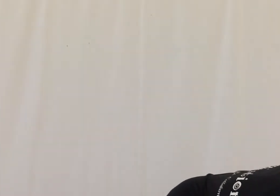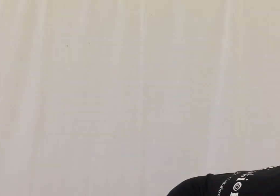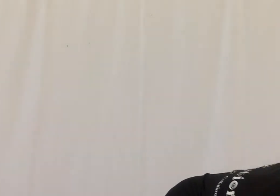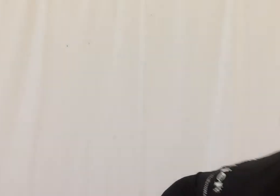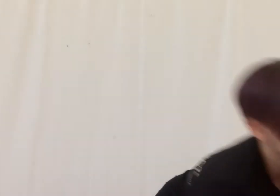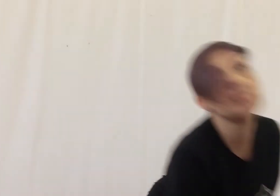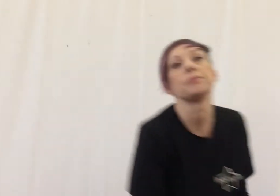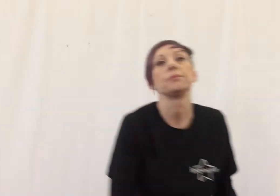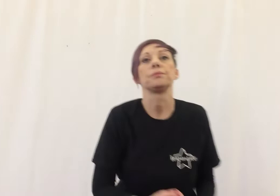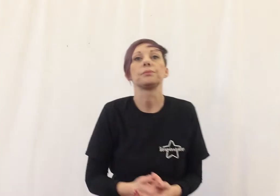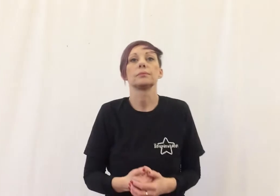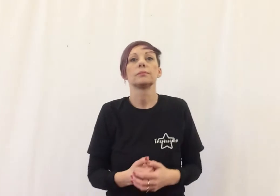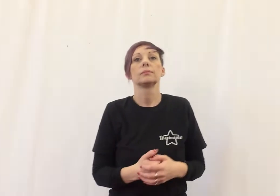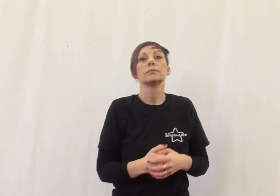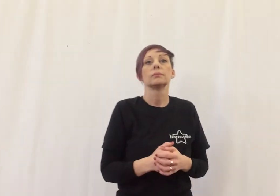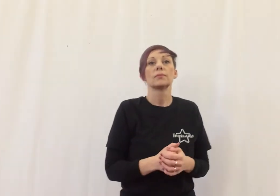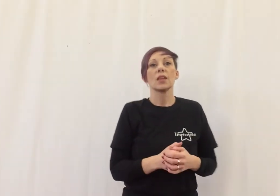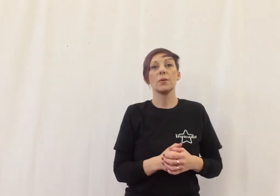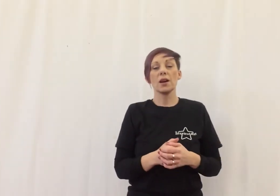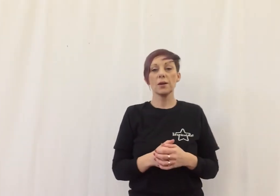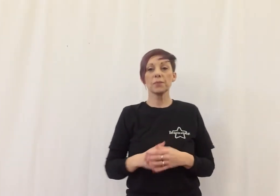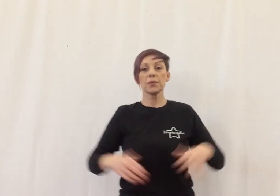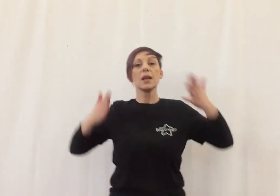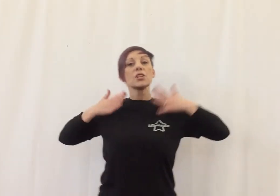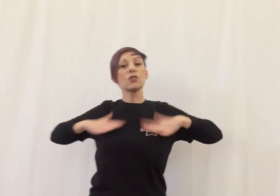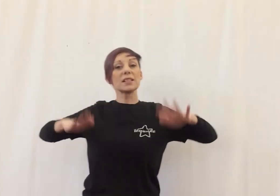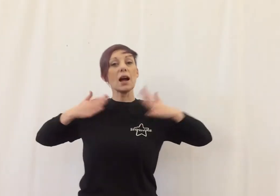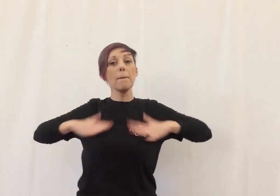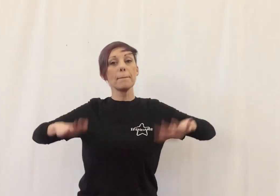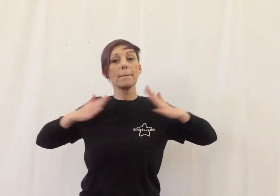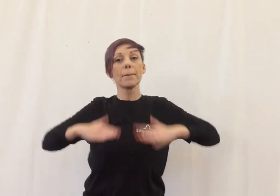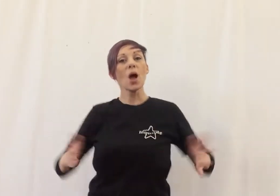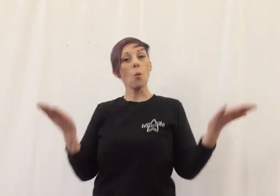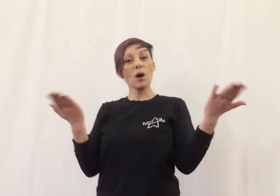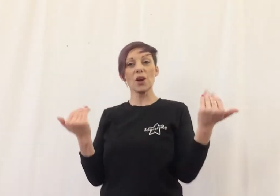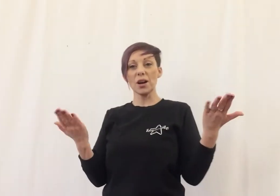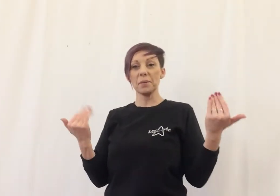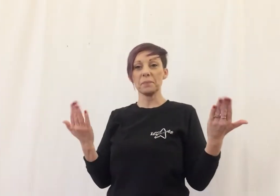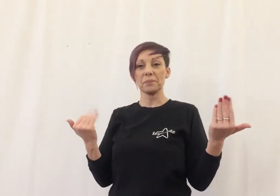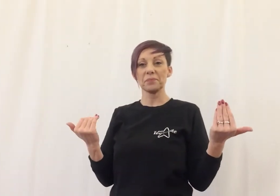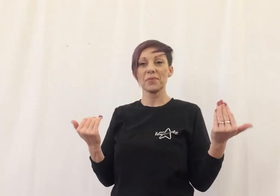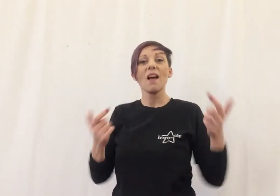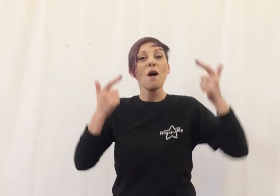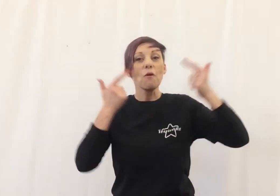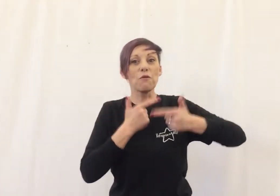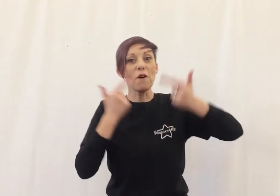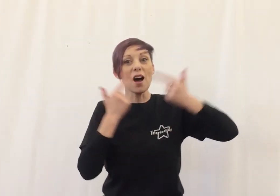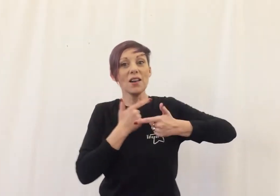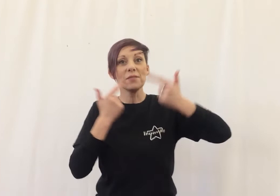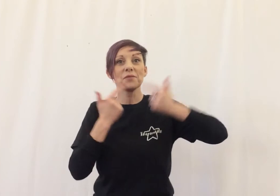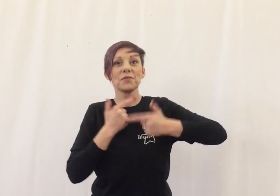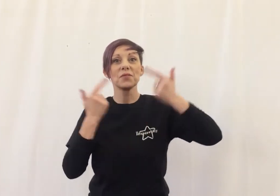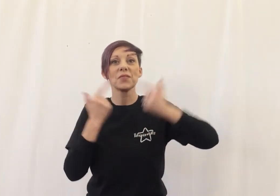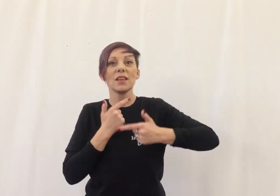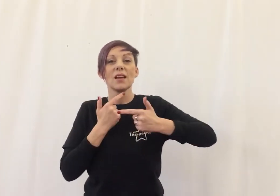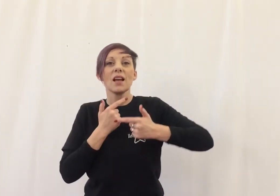bit. Here we go. Dressed up. Welcome. Fun.